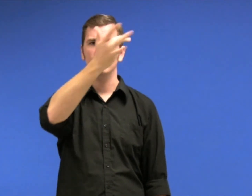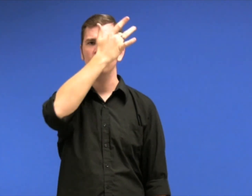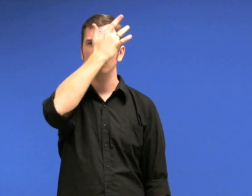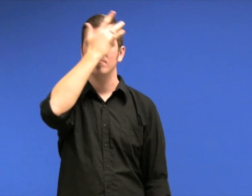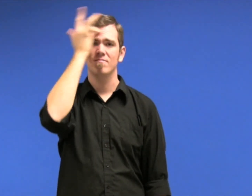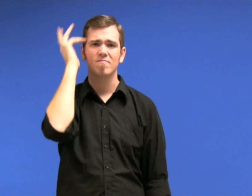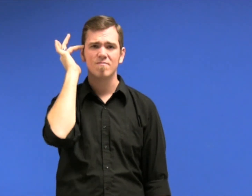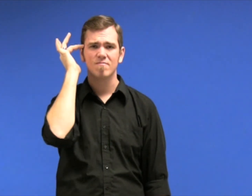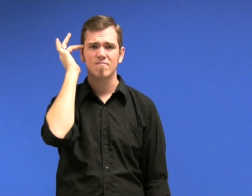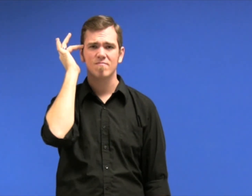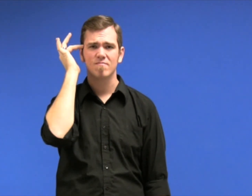forget.